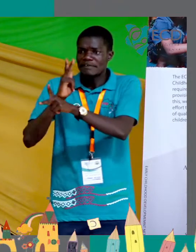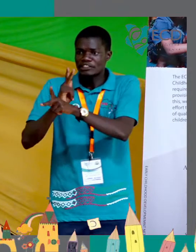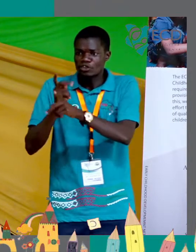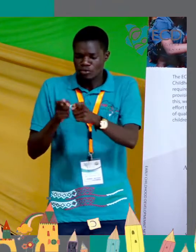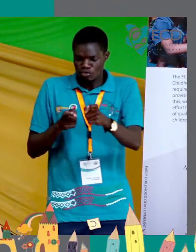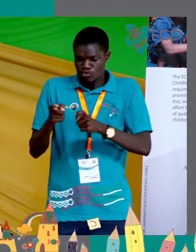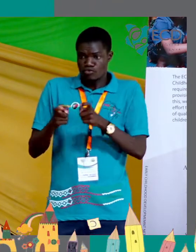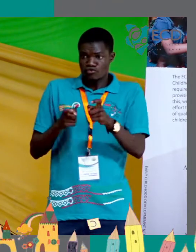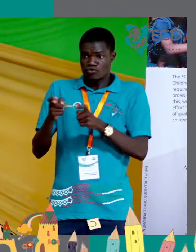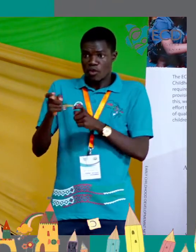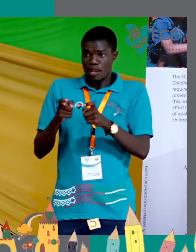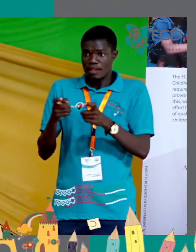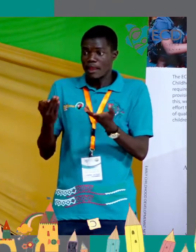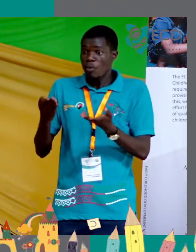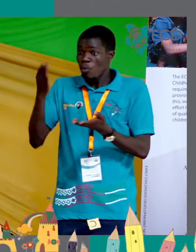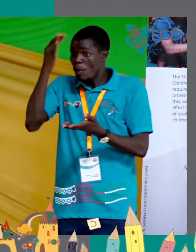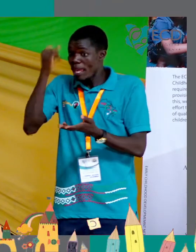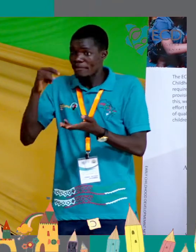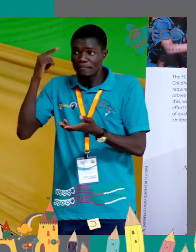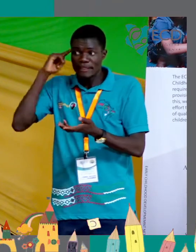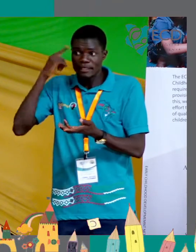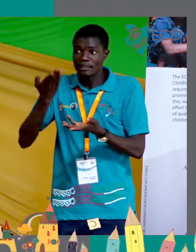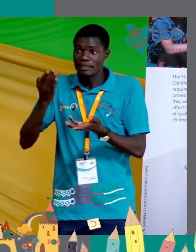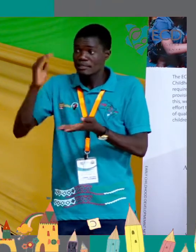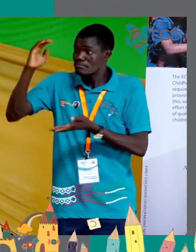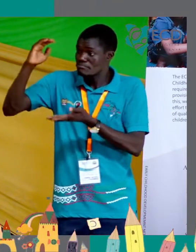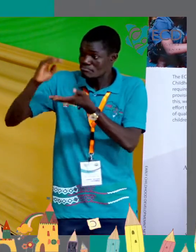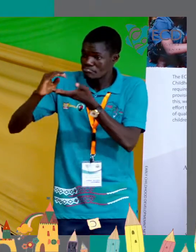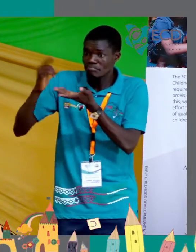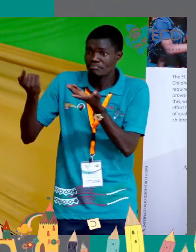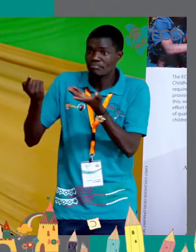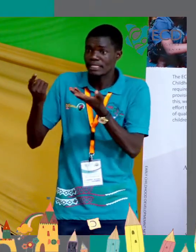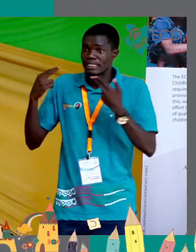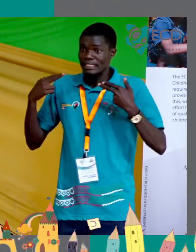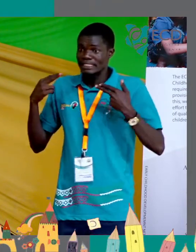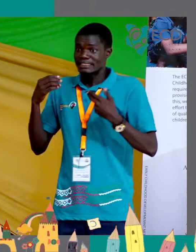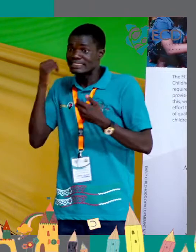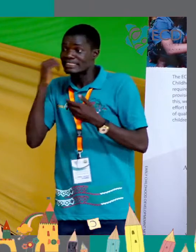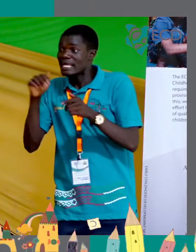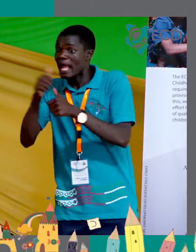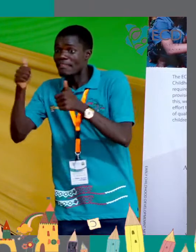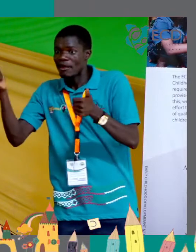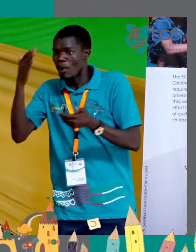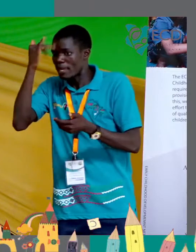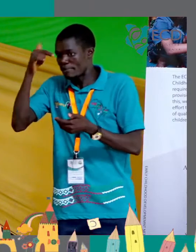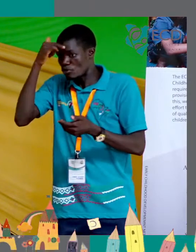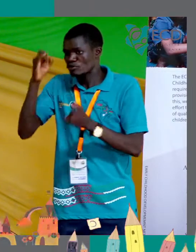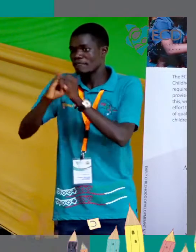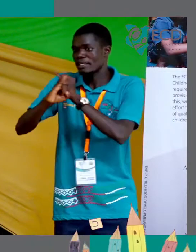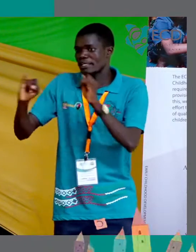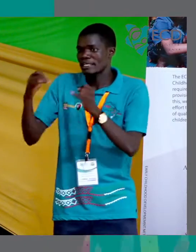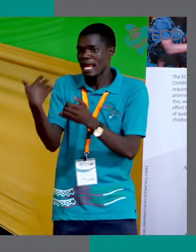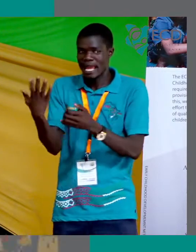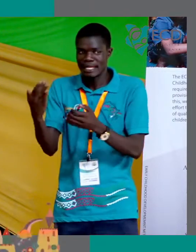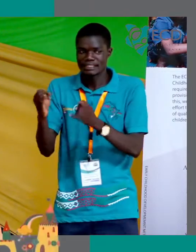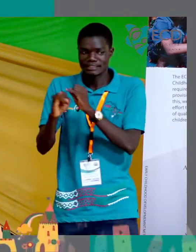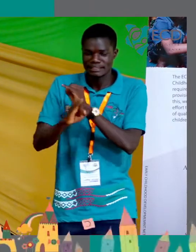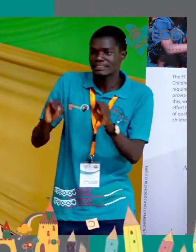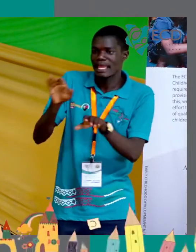such as hand washing and improved IC practices during COVID. Next slide, please.